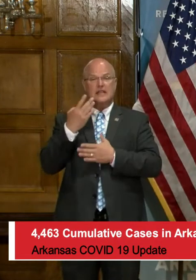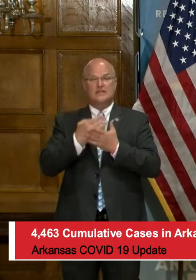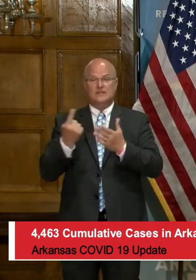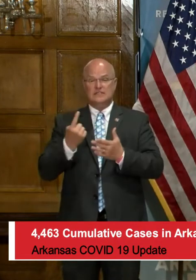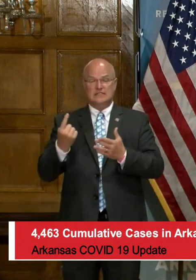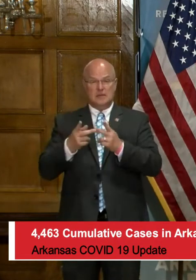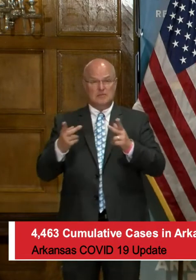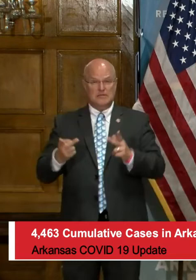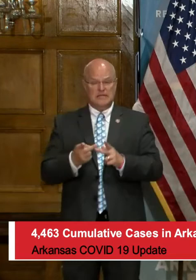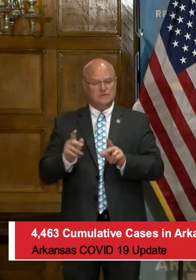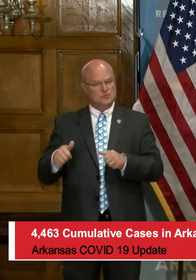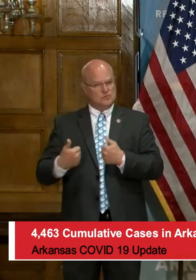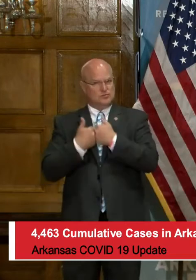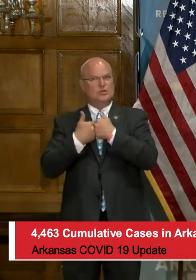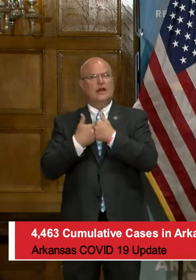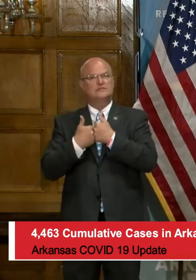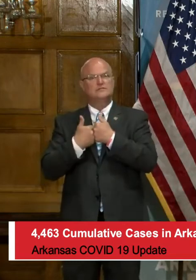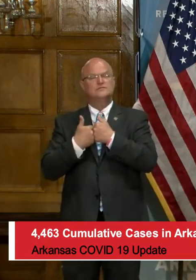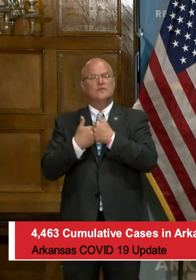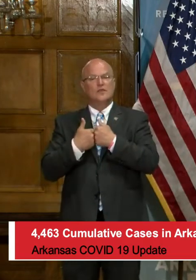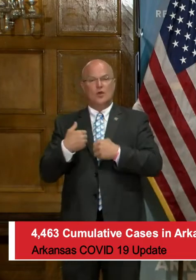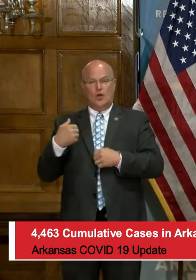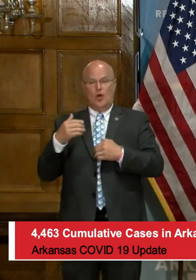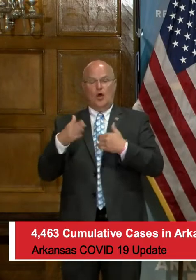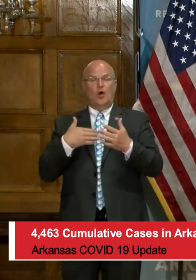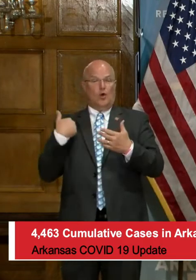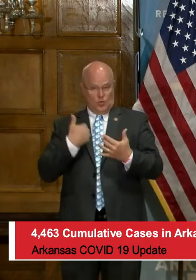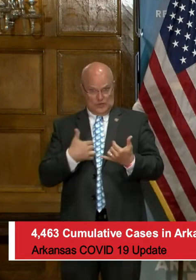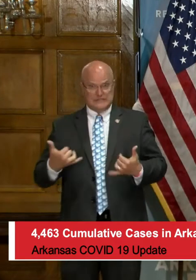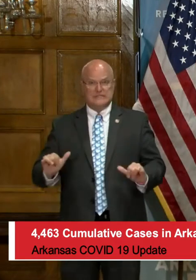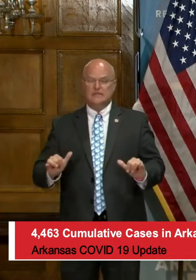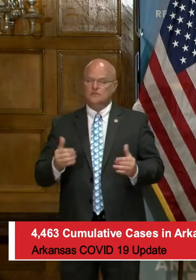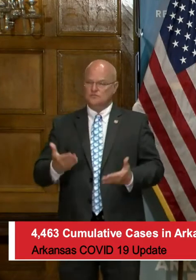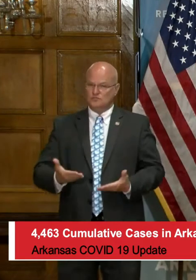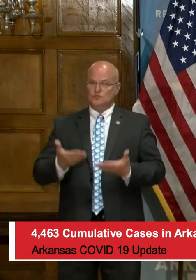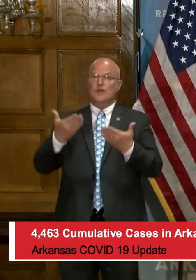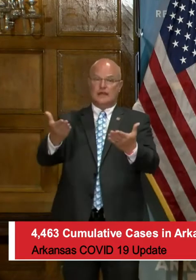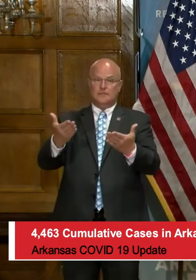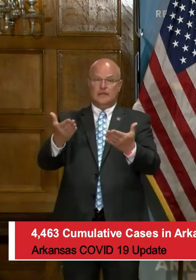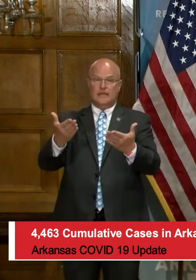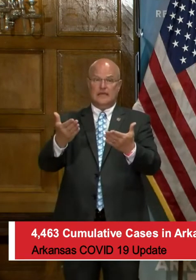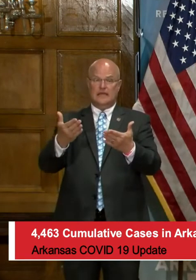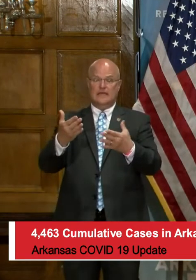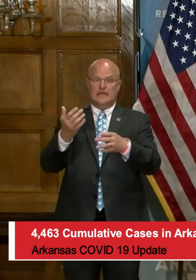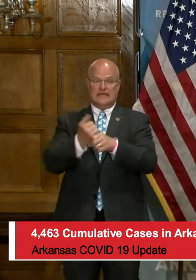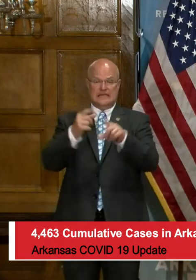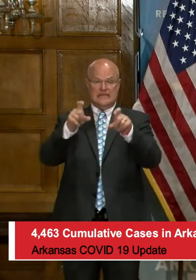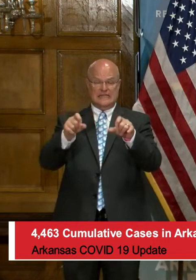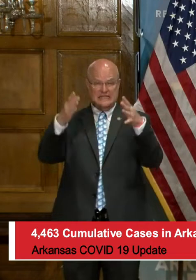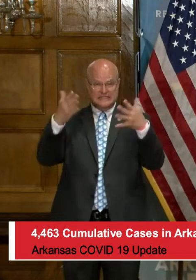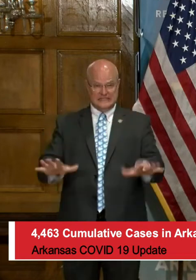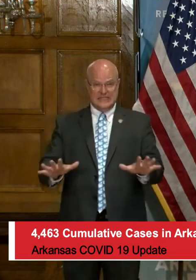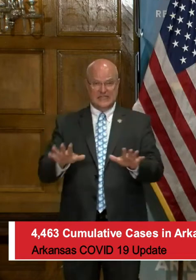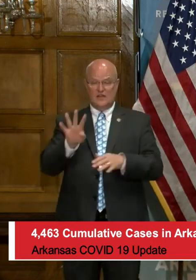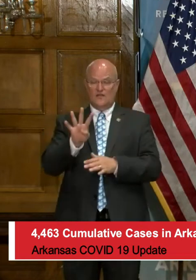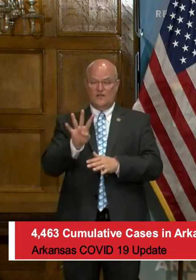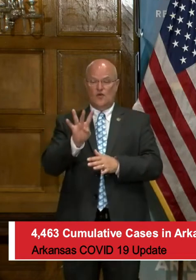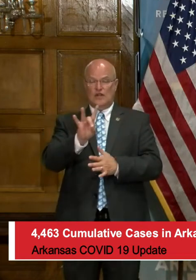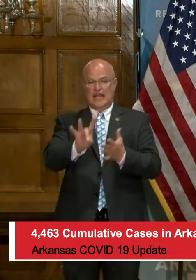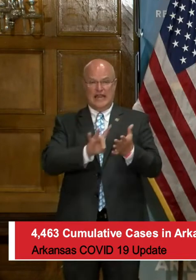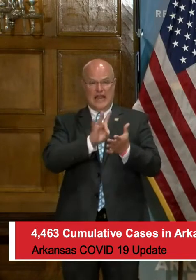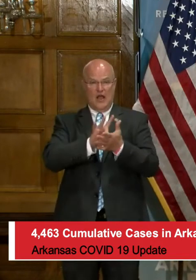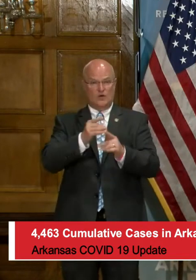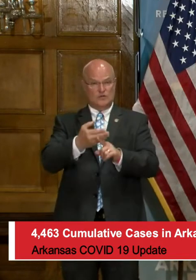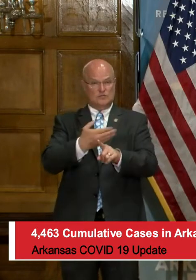some facilities has been a challenge. Although we still highly recommend getting that test done within 48